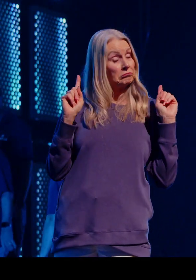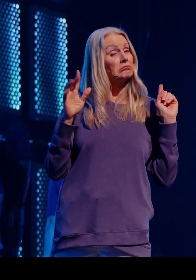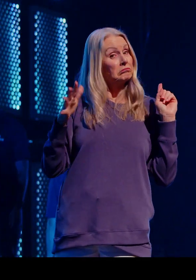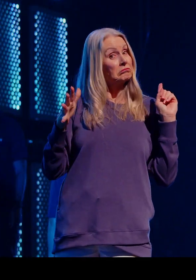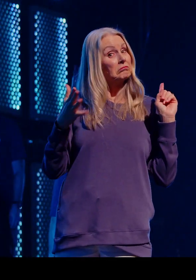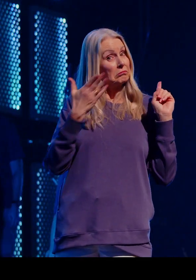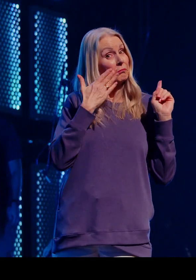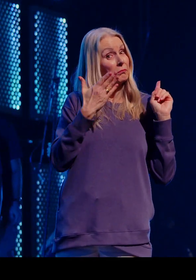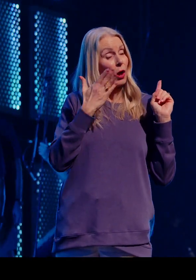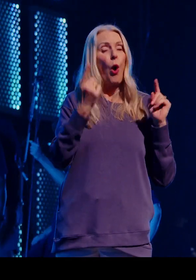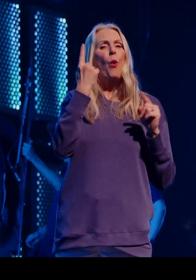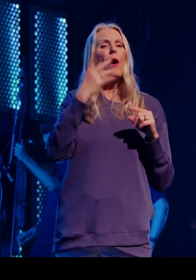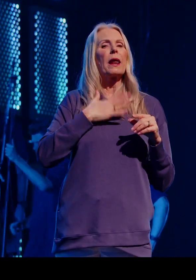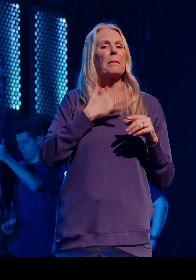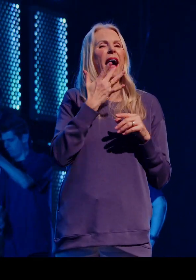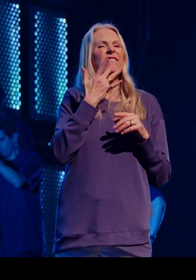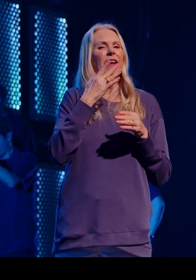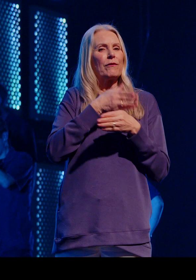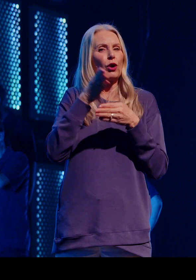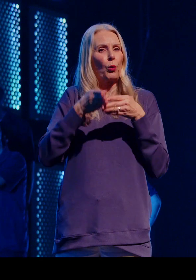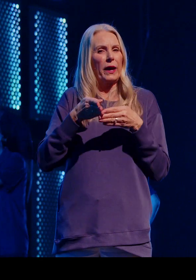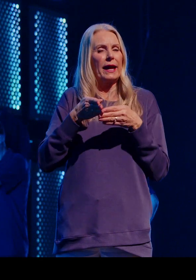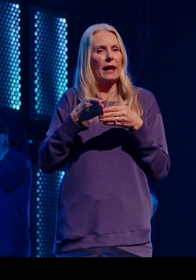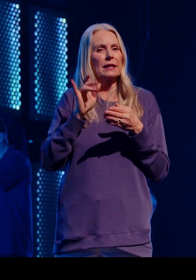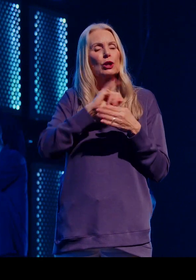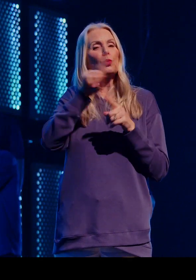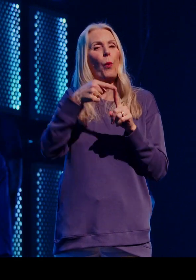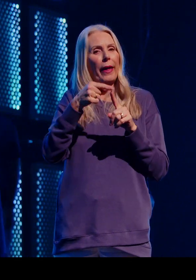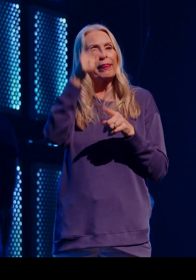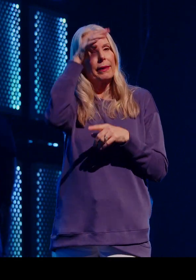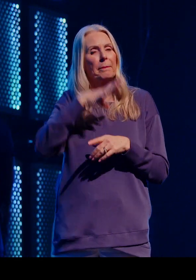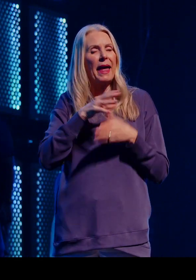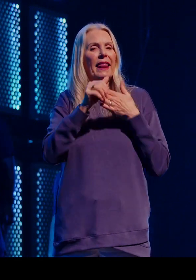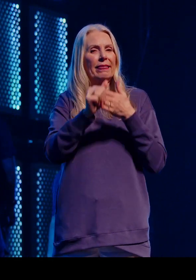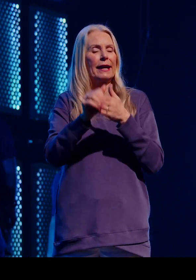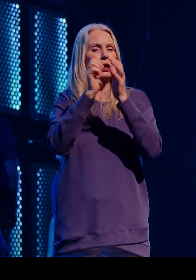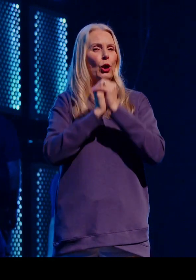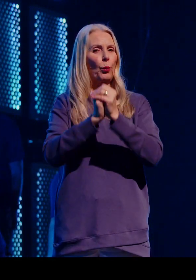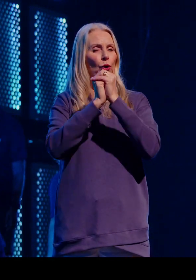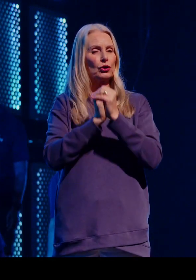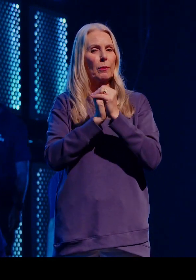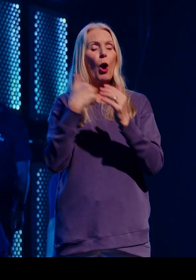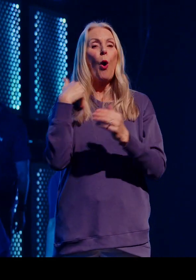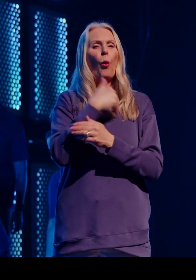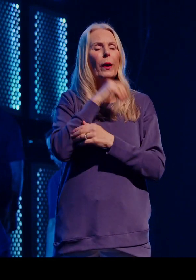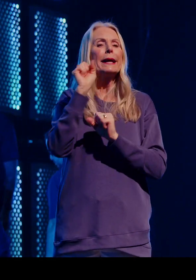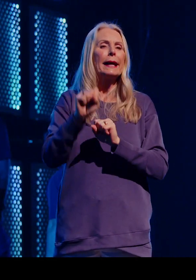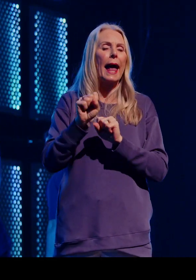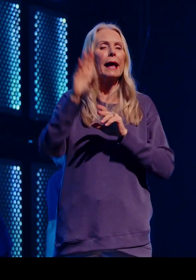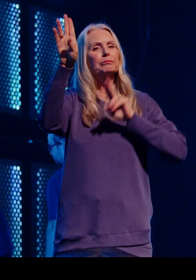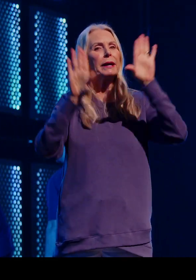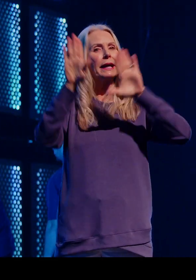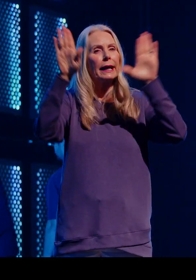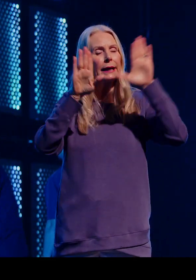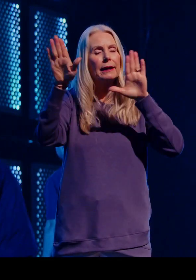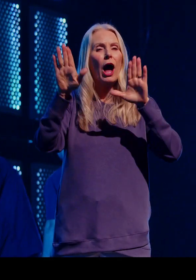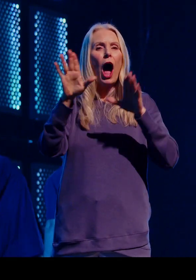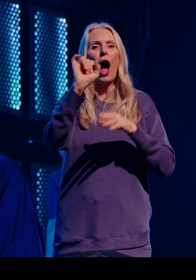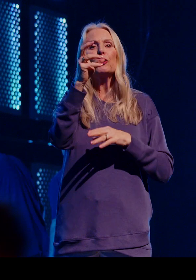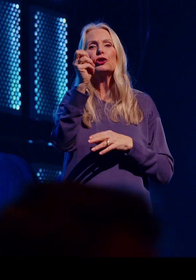I'll tell you what, one of my favorite weekends is when the men lead us in worship. I think we can make a bid on the Super Bowl halftime show.